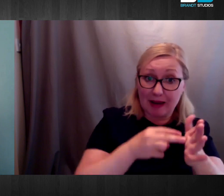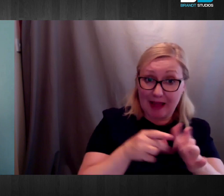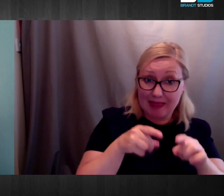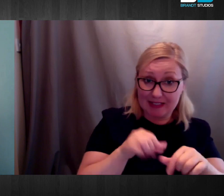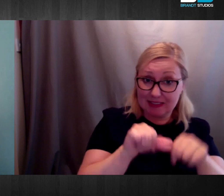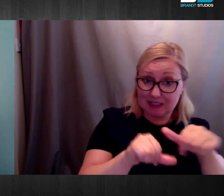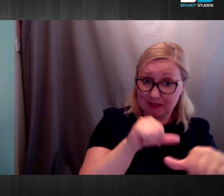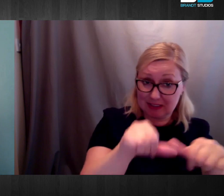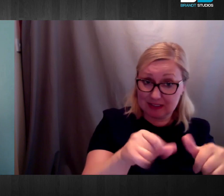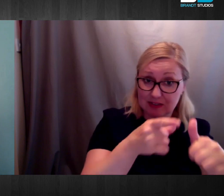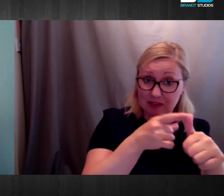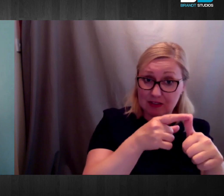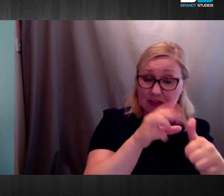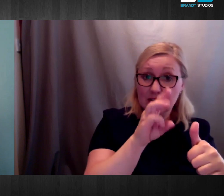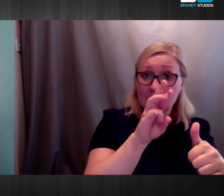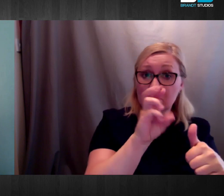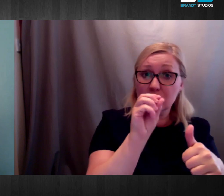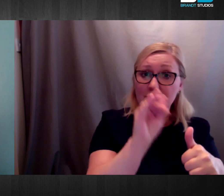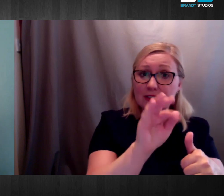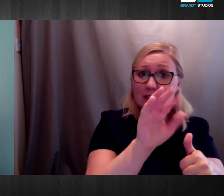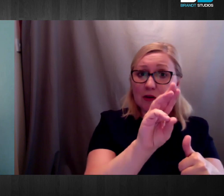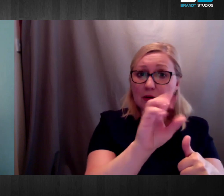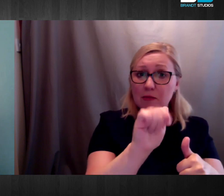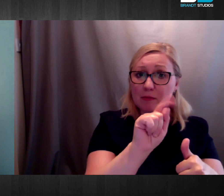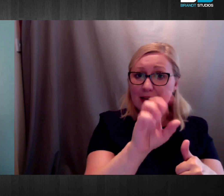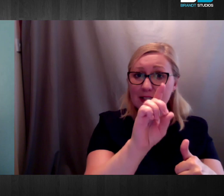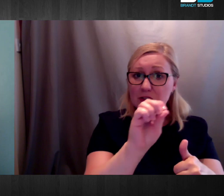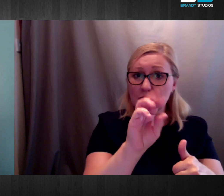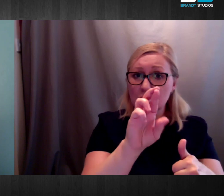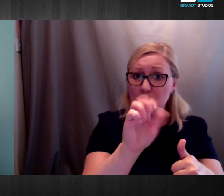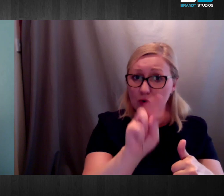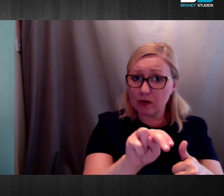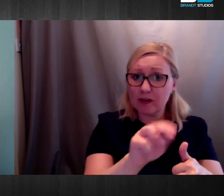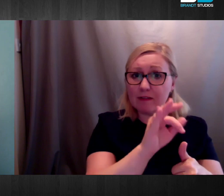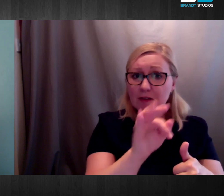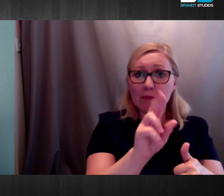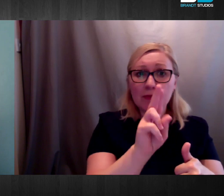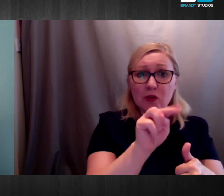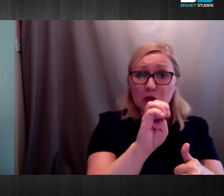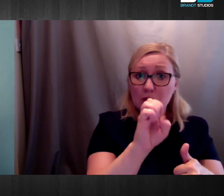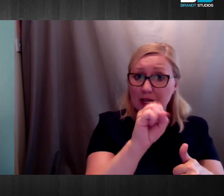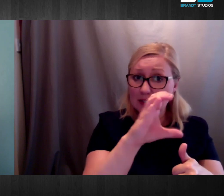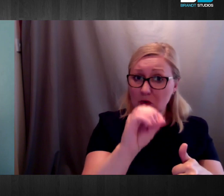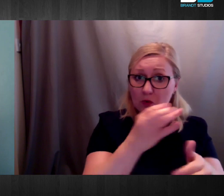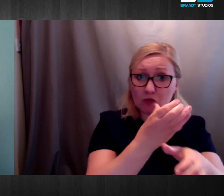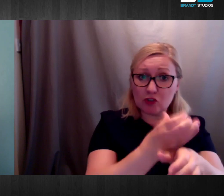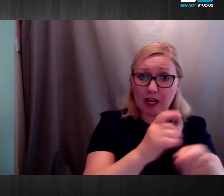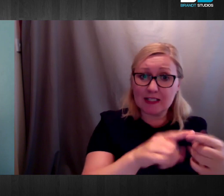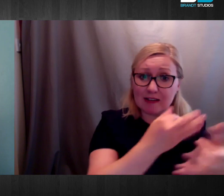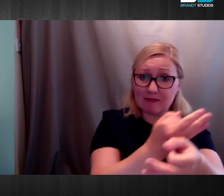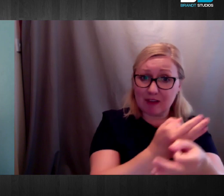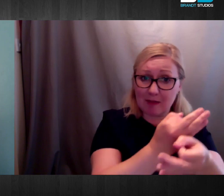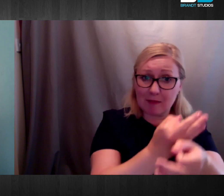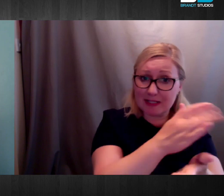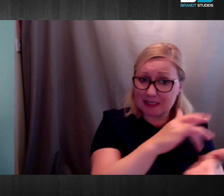for Life Course and Society, and of the UNESCO Child and Family Centre. He has been the instigator of these webinars,